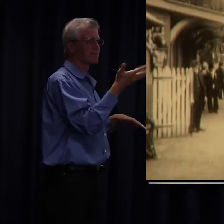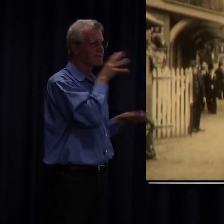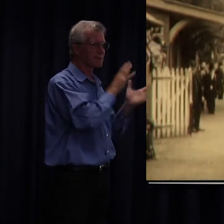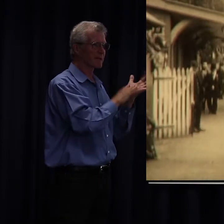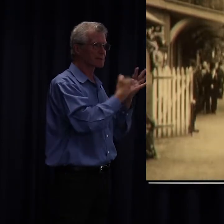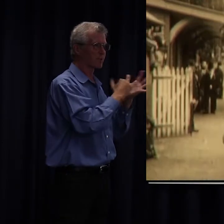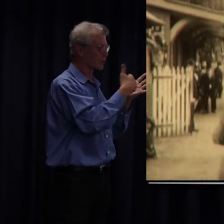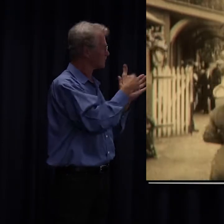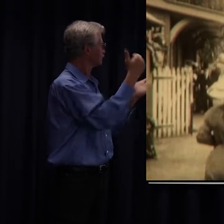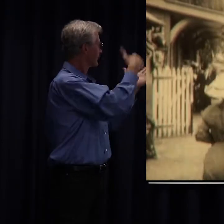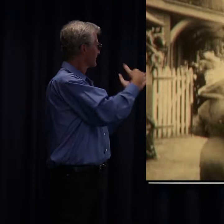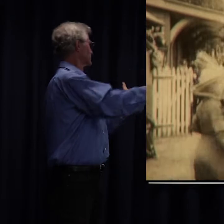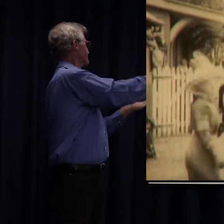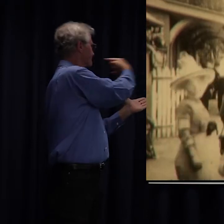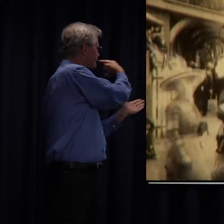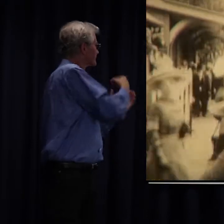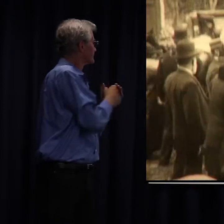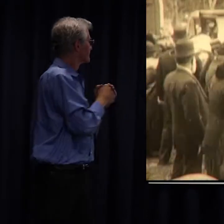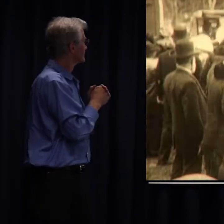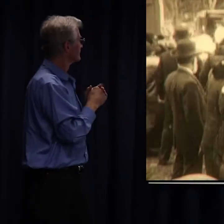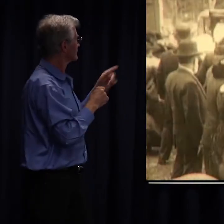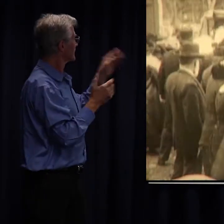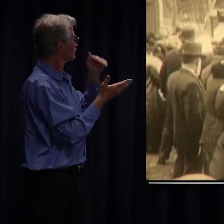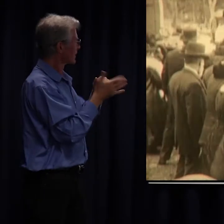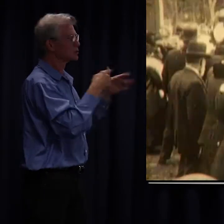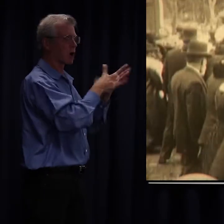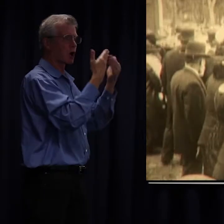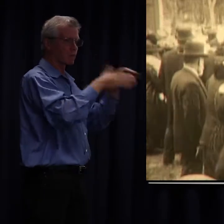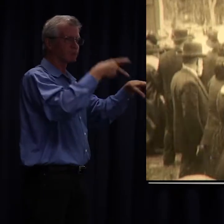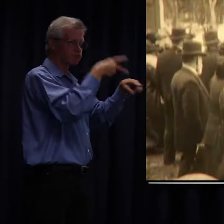to go to the opening of the women's wing, which is about 500 metres away.